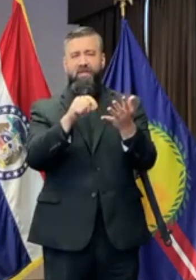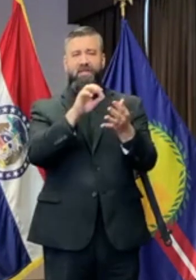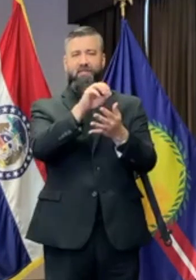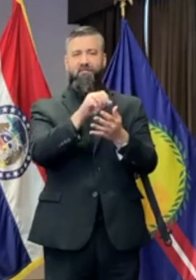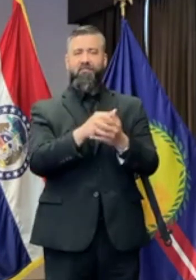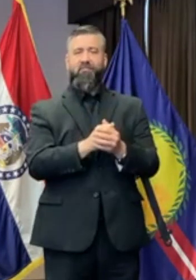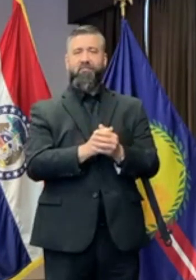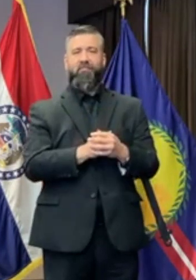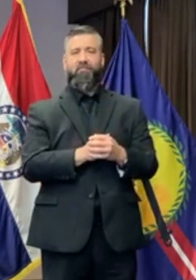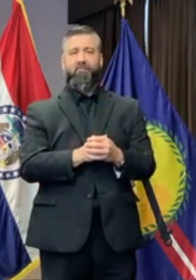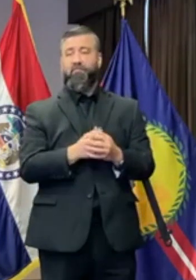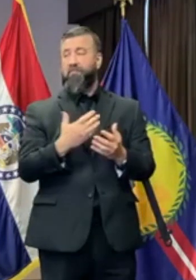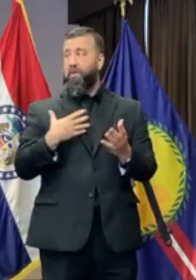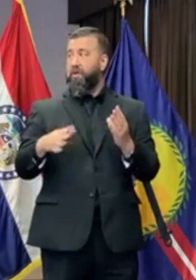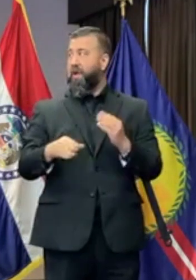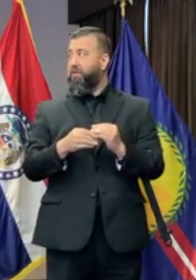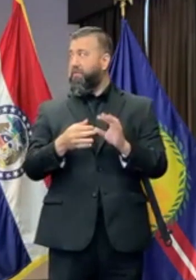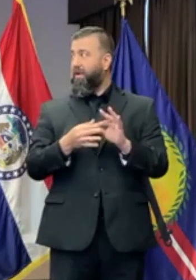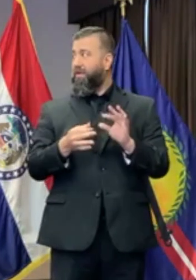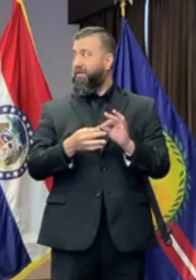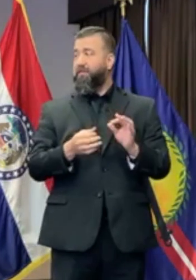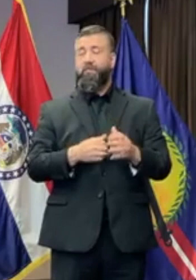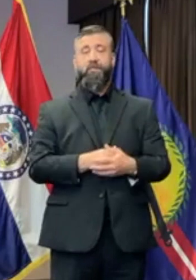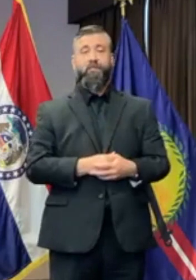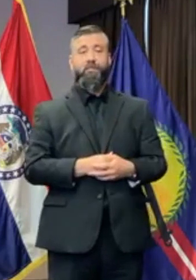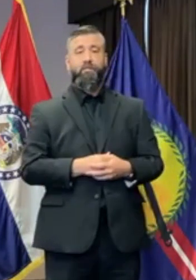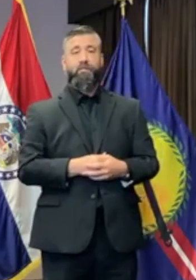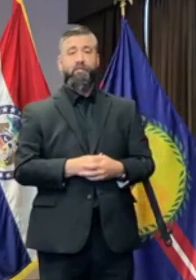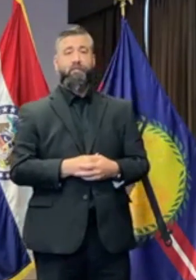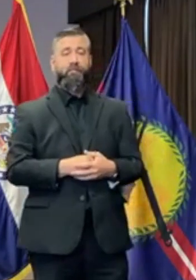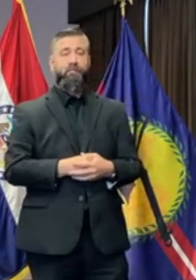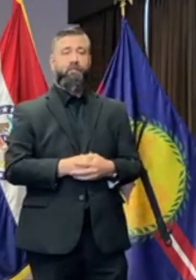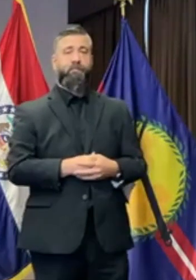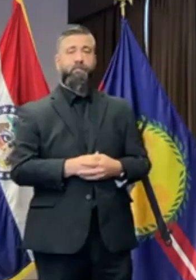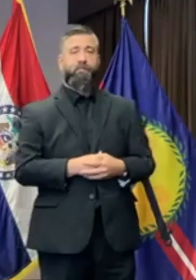to add any more remarks? Anything else? Here.